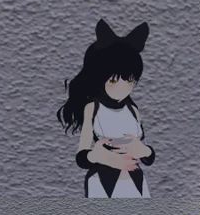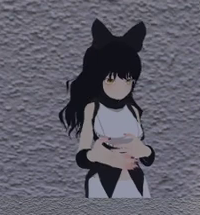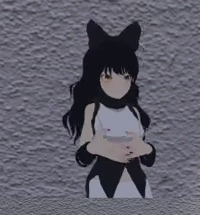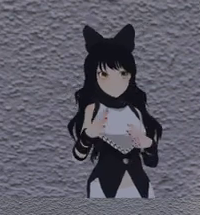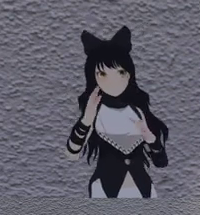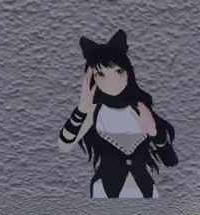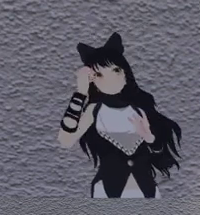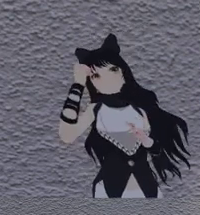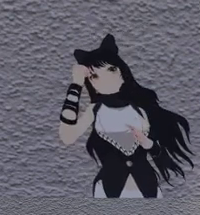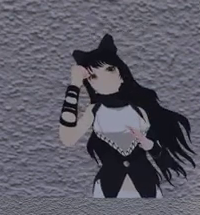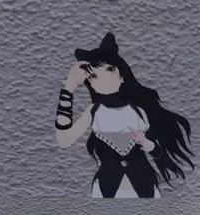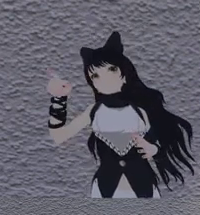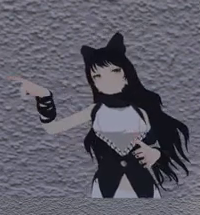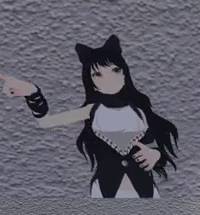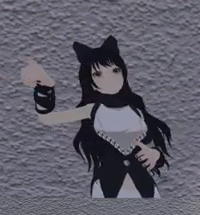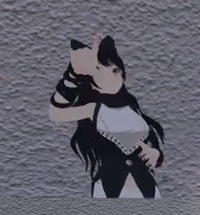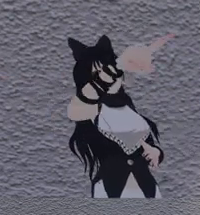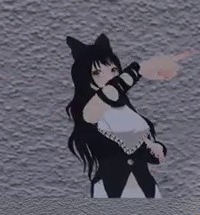Okay, so now next.